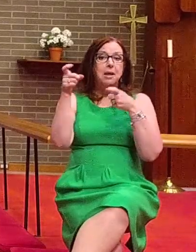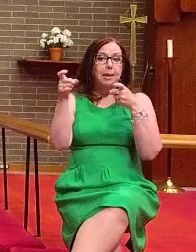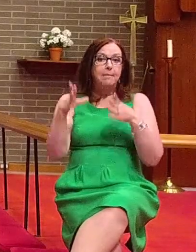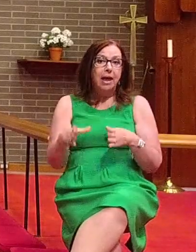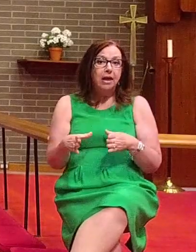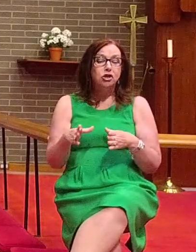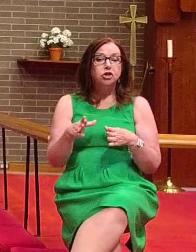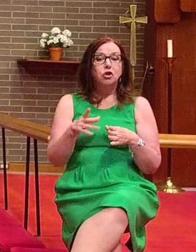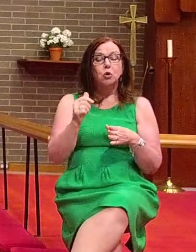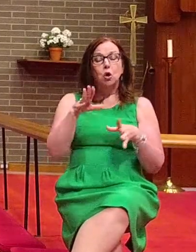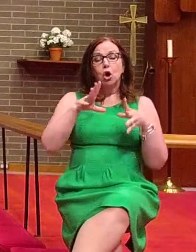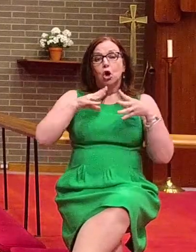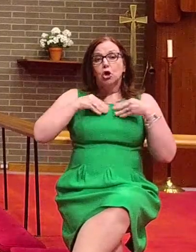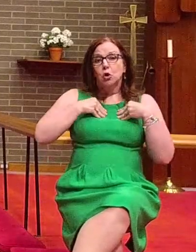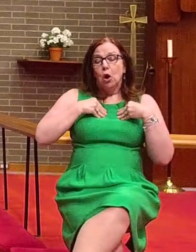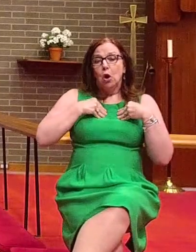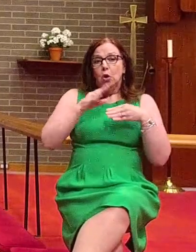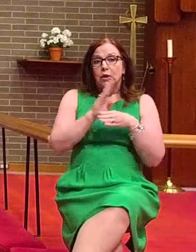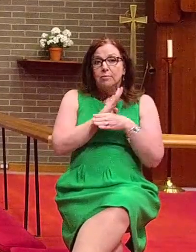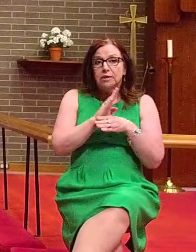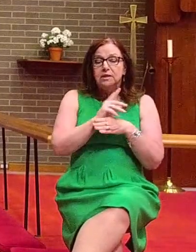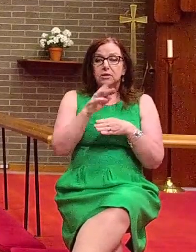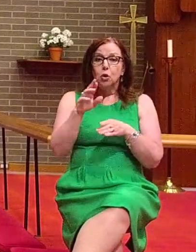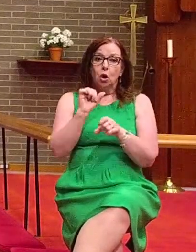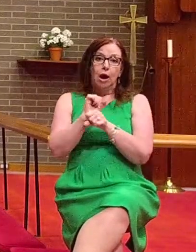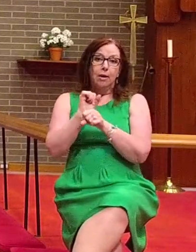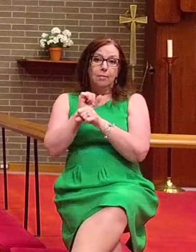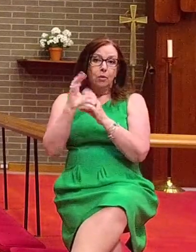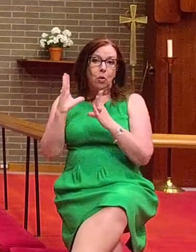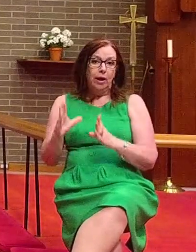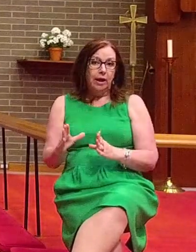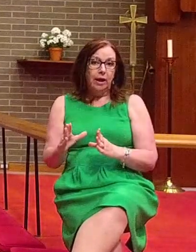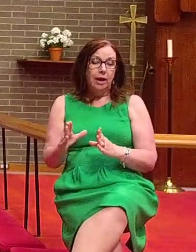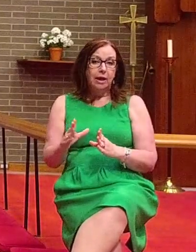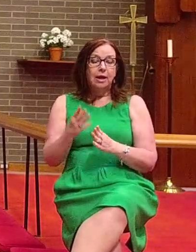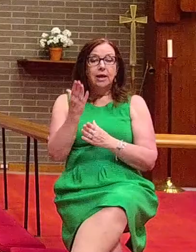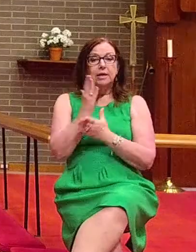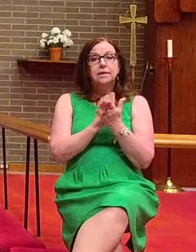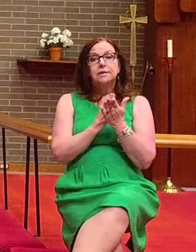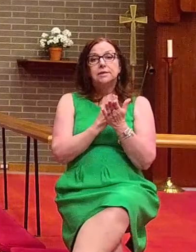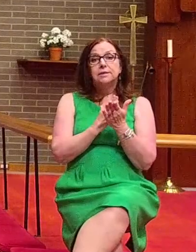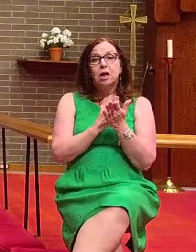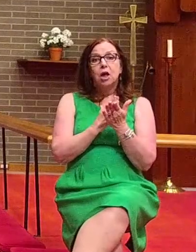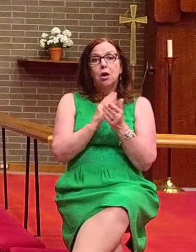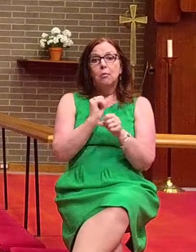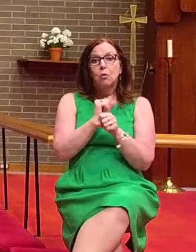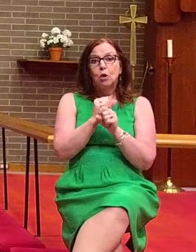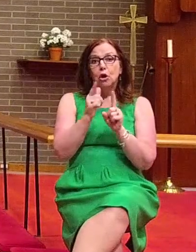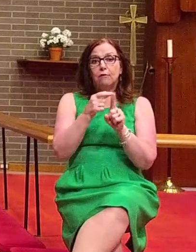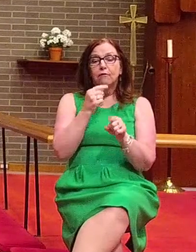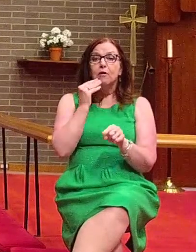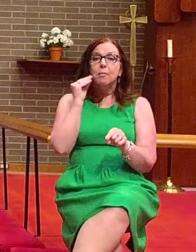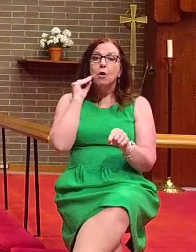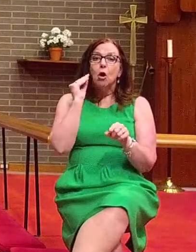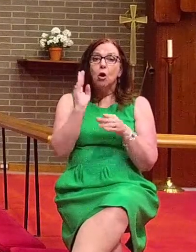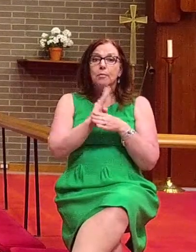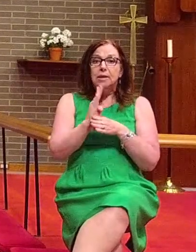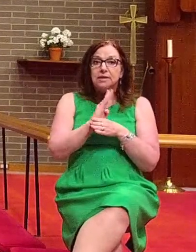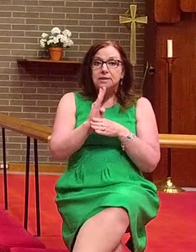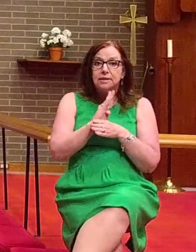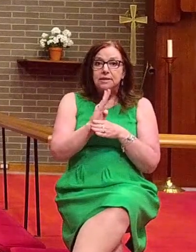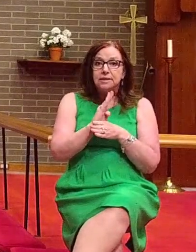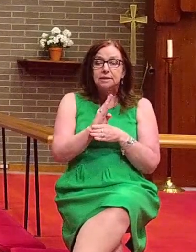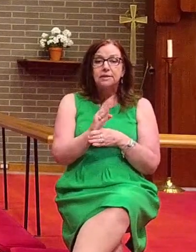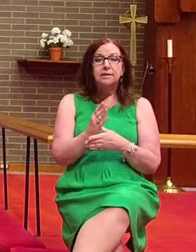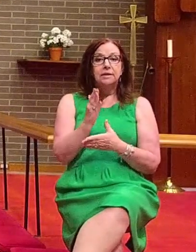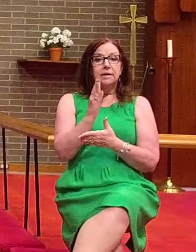an owner or an employee. Some of you run a business at home. Some of your business is